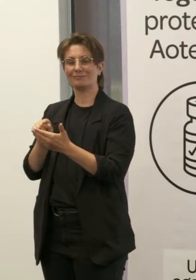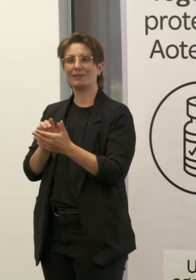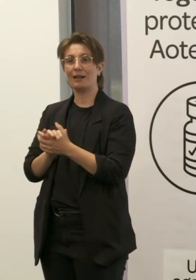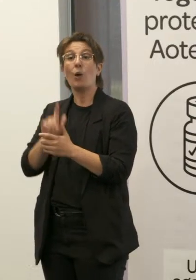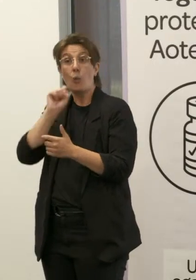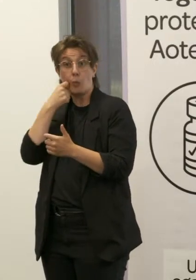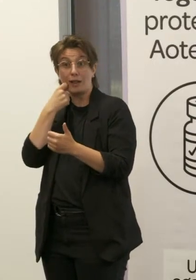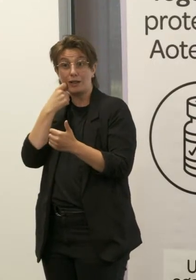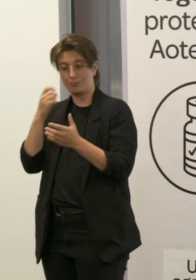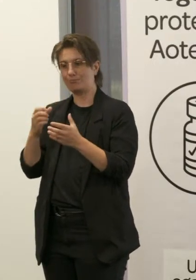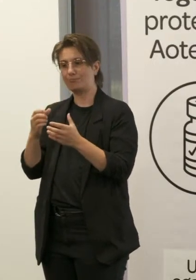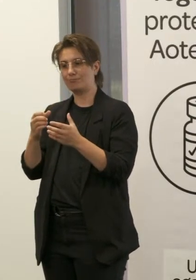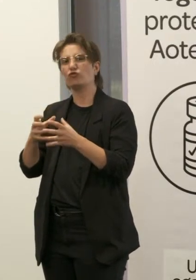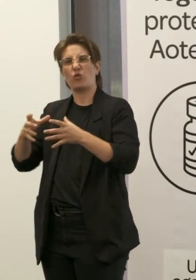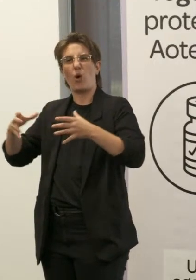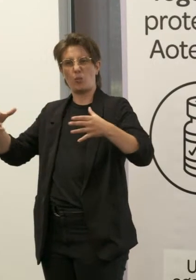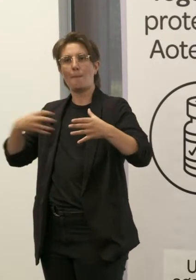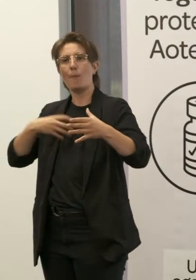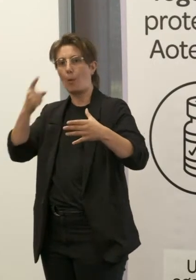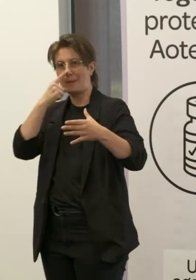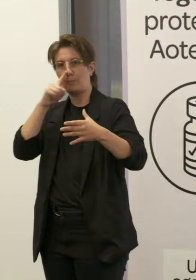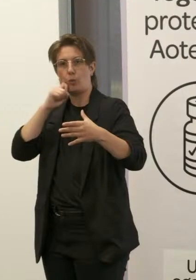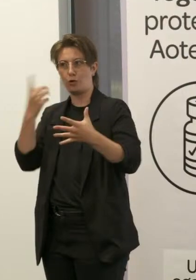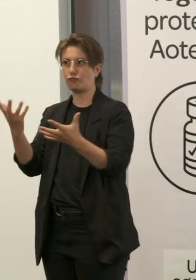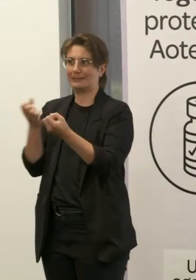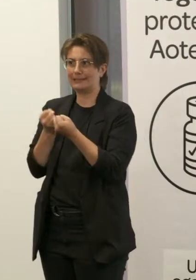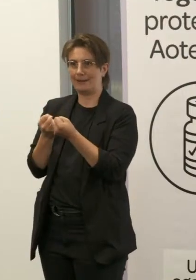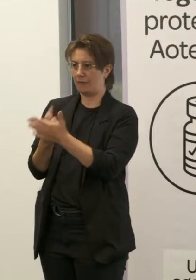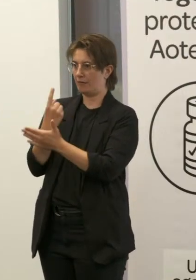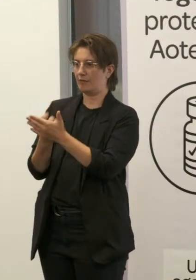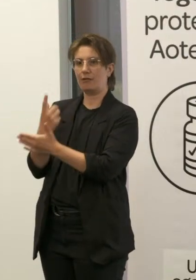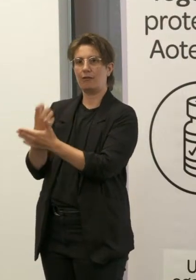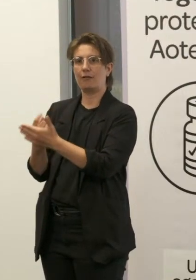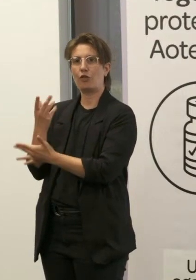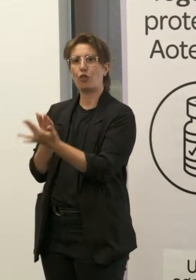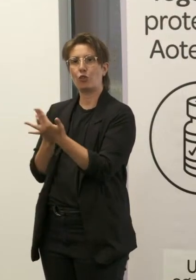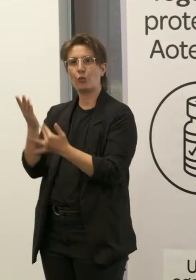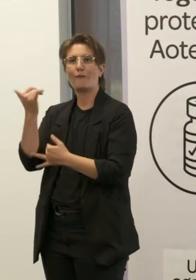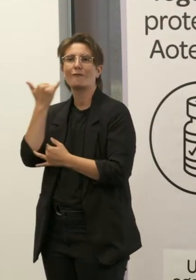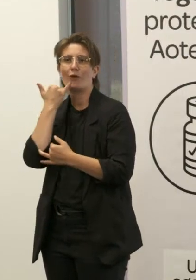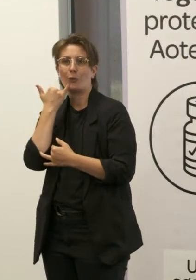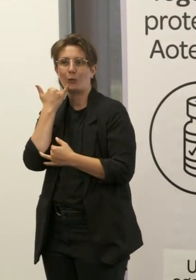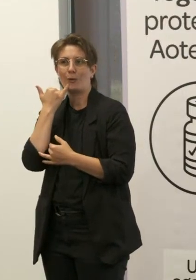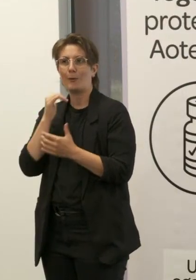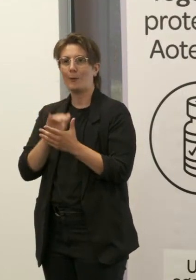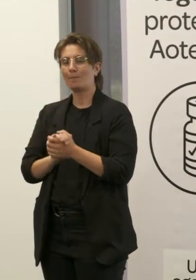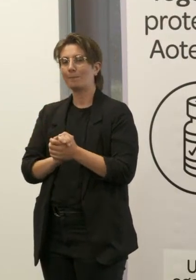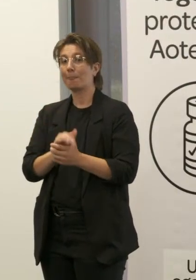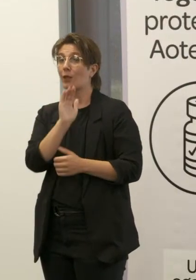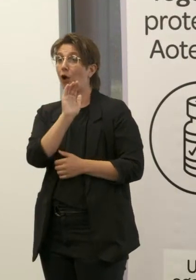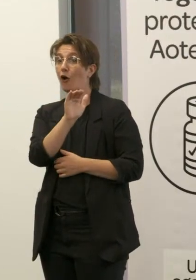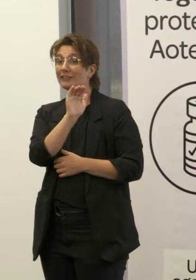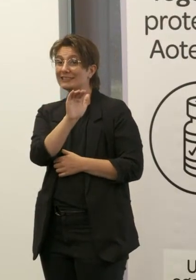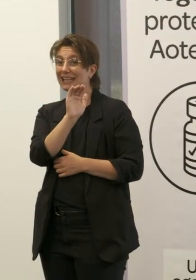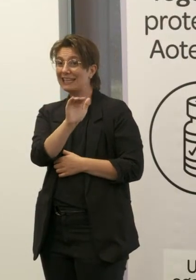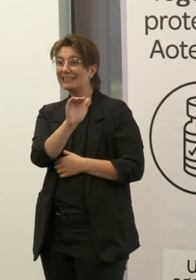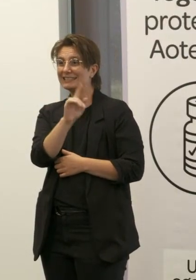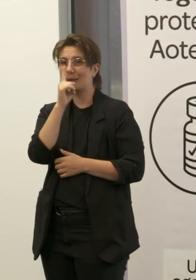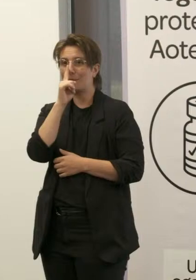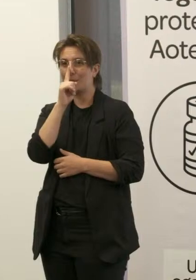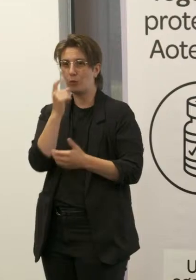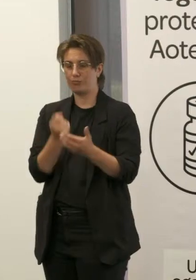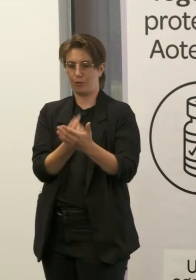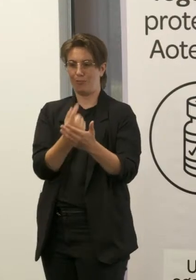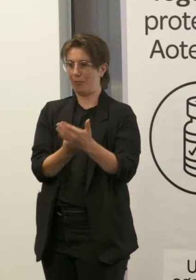keep using it until it reaches a point where potentially it's resulting in what's been called overseas a pingdemic. We don't want people to